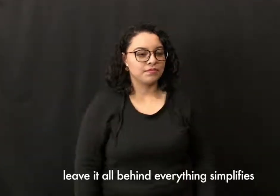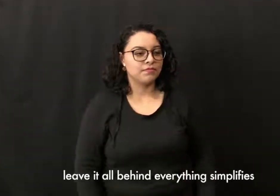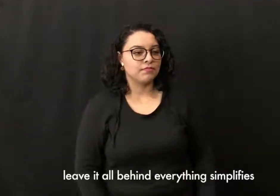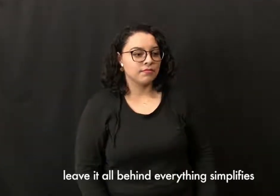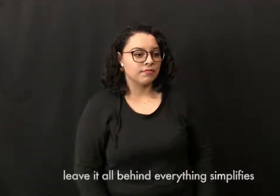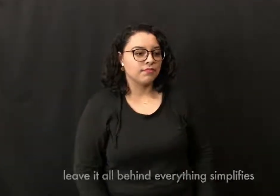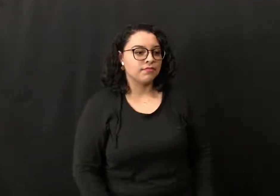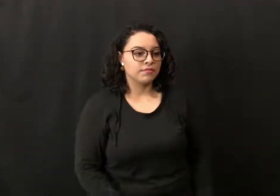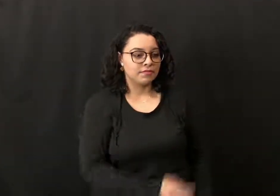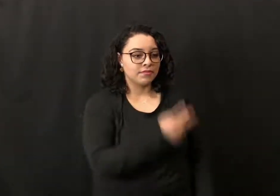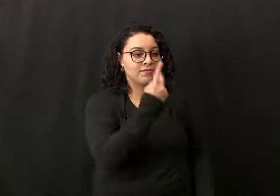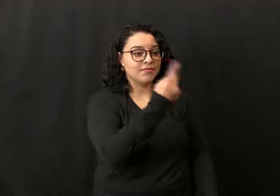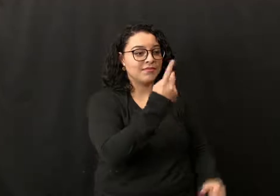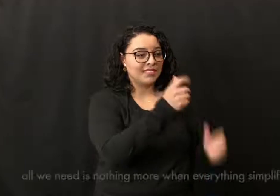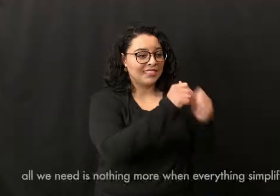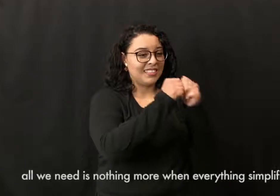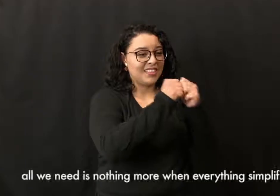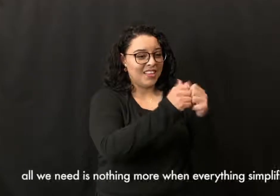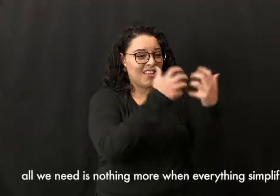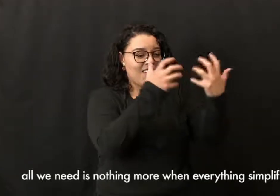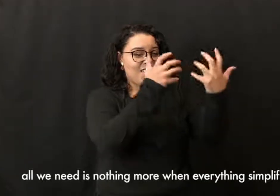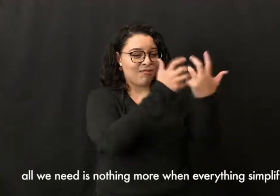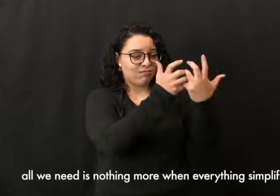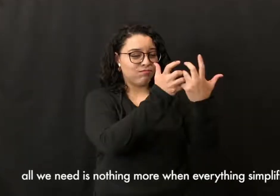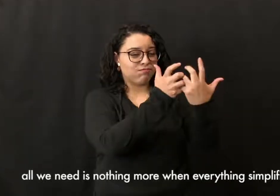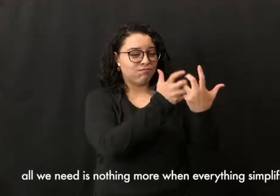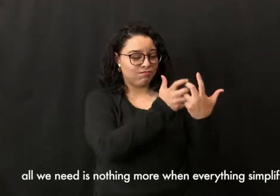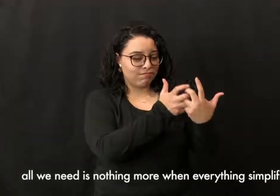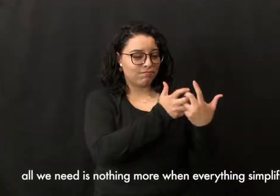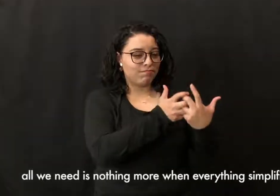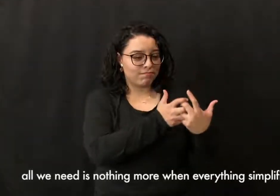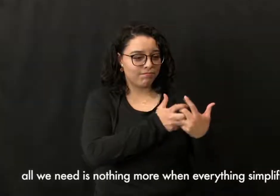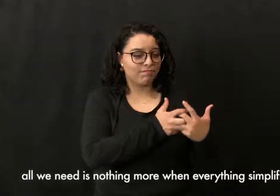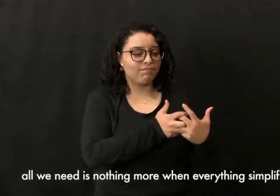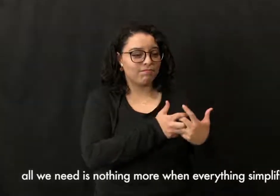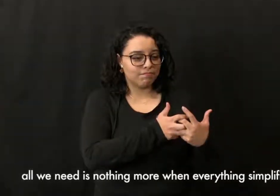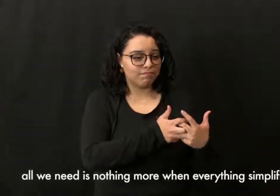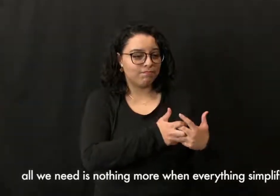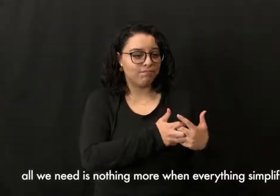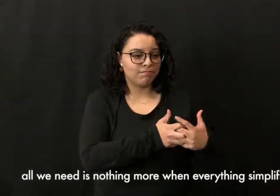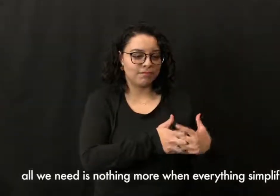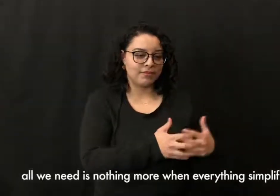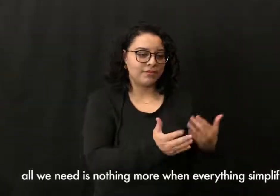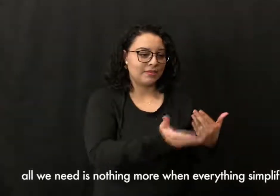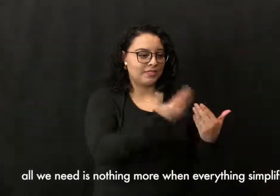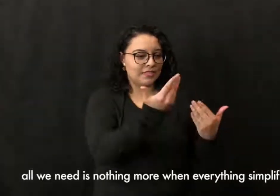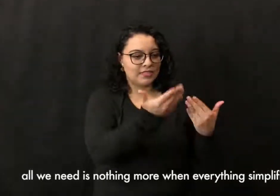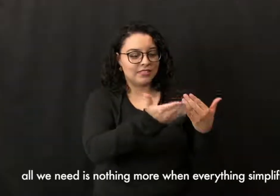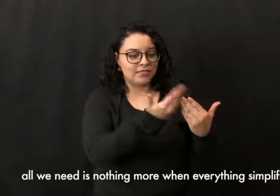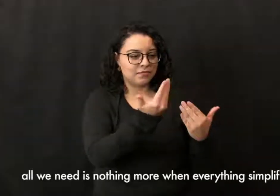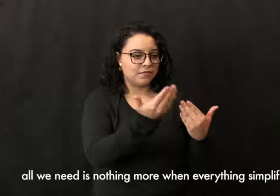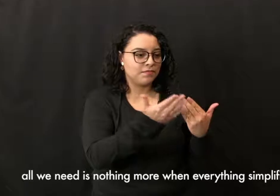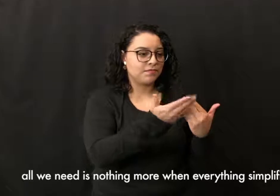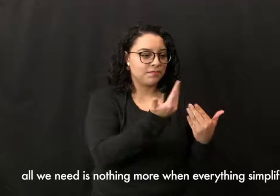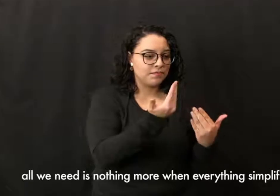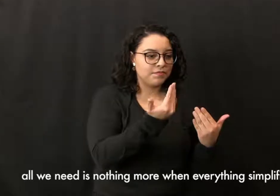All we need is nothing more when everything